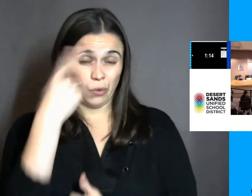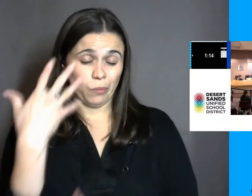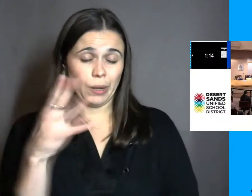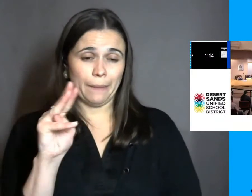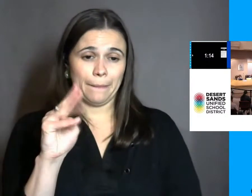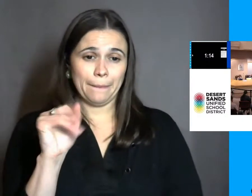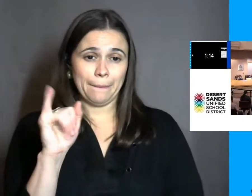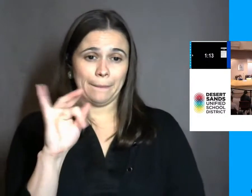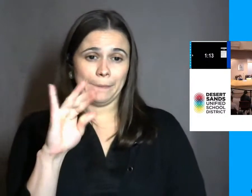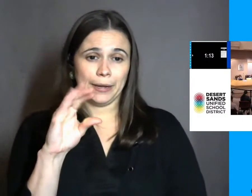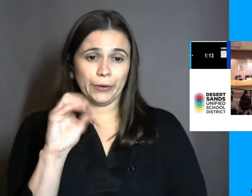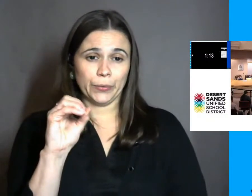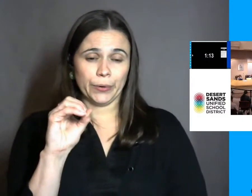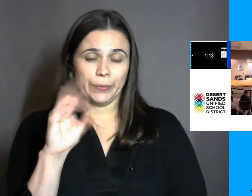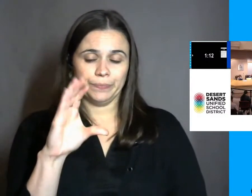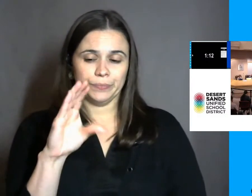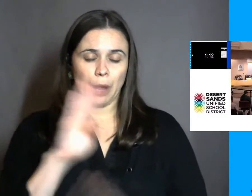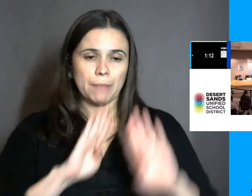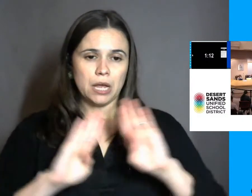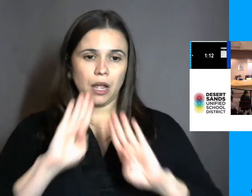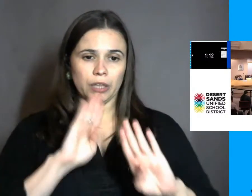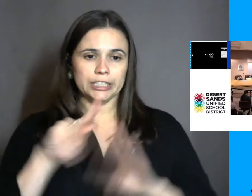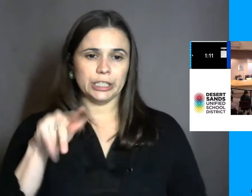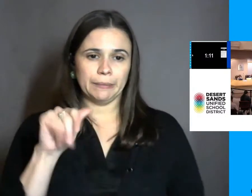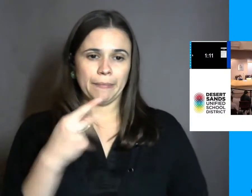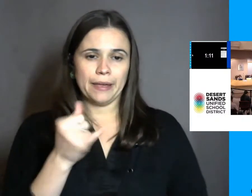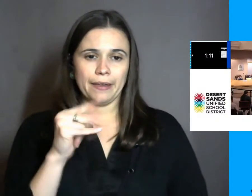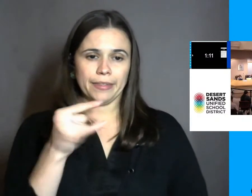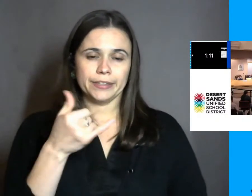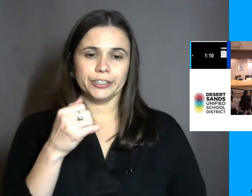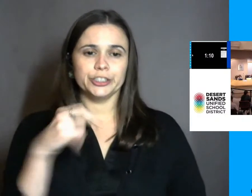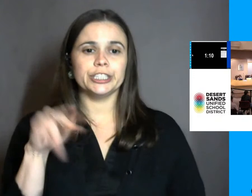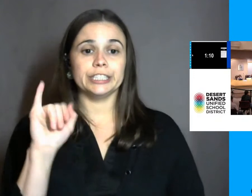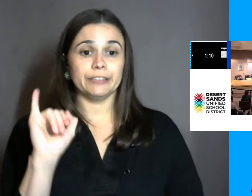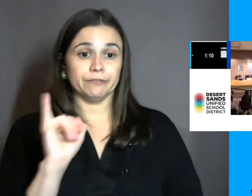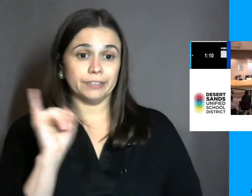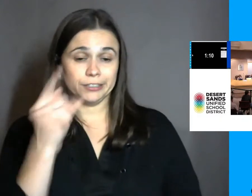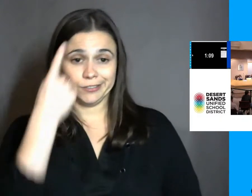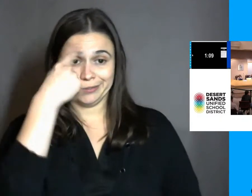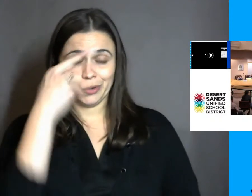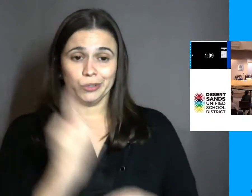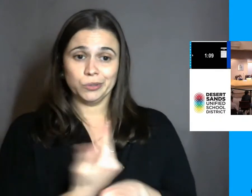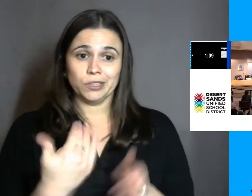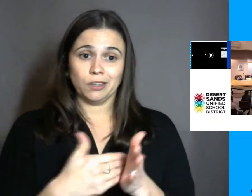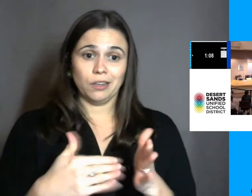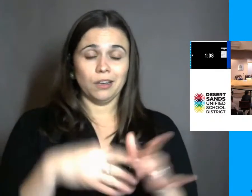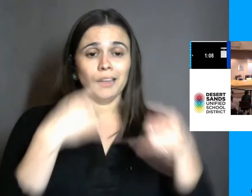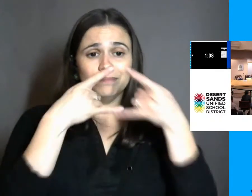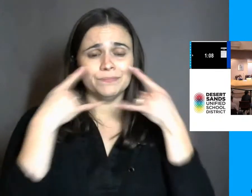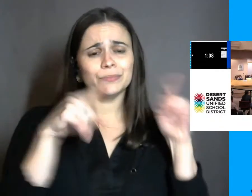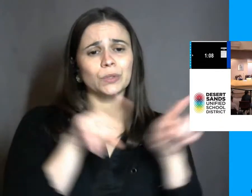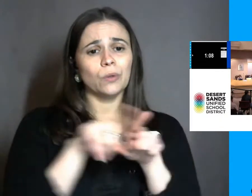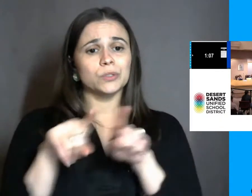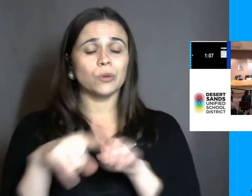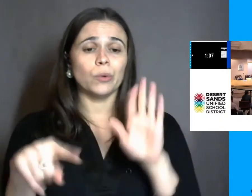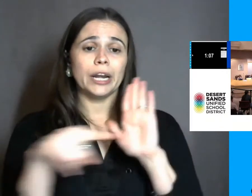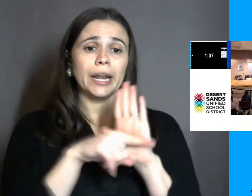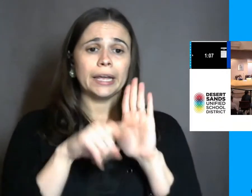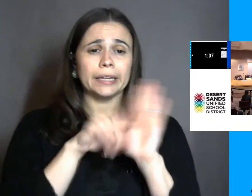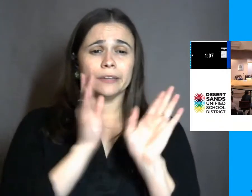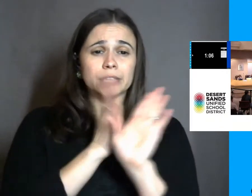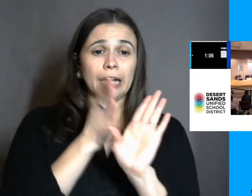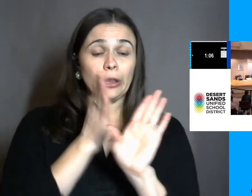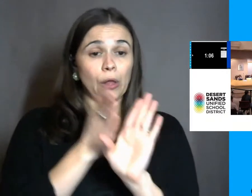constantly reusing masks. Some studies have found wide-ranging negative psychological impacts on forced